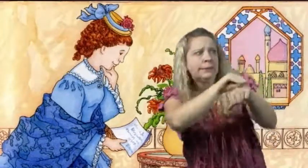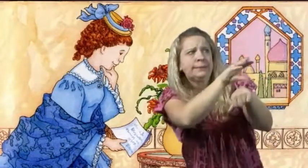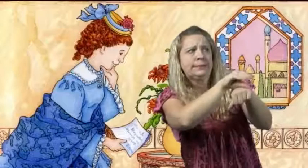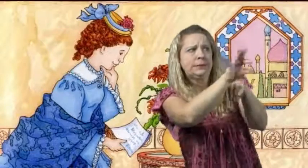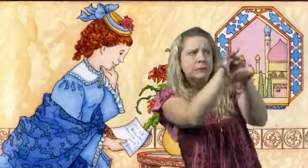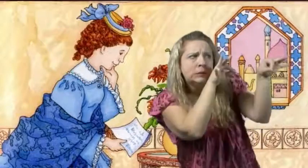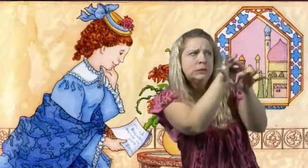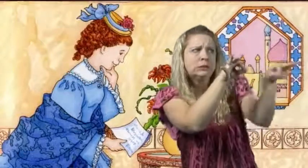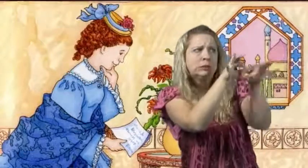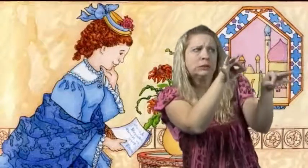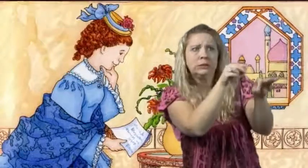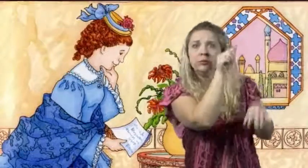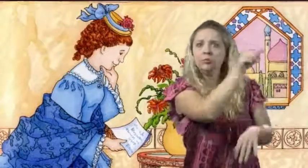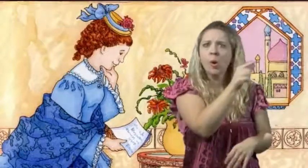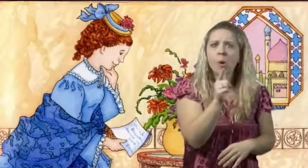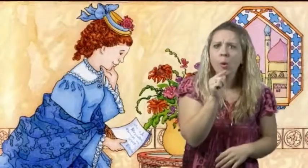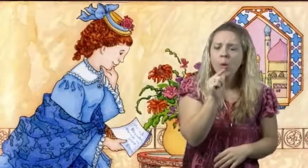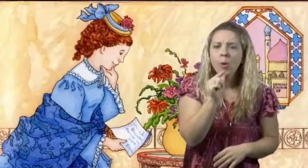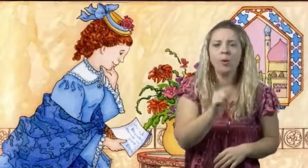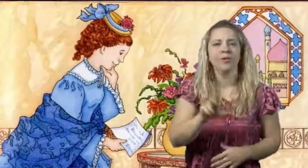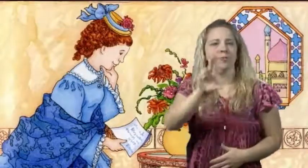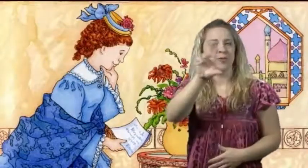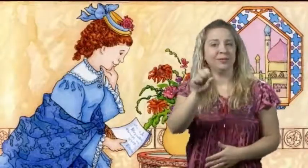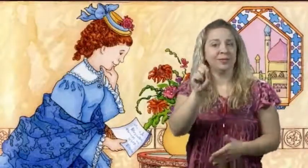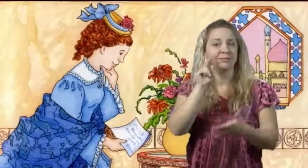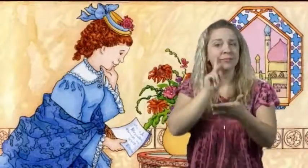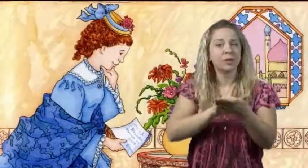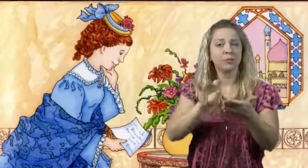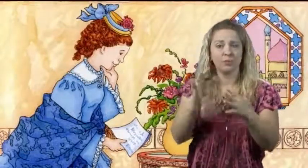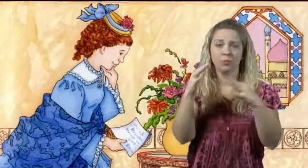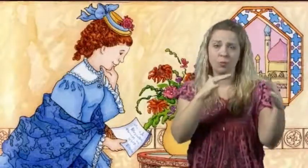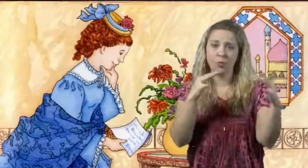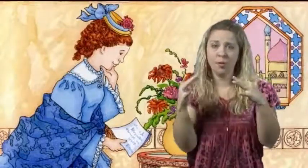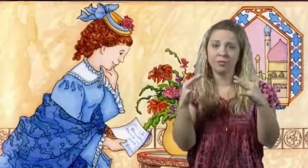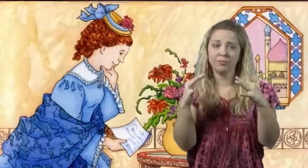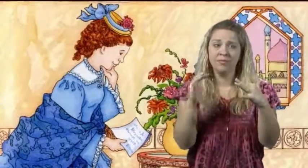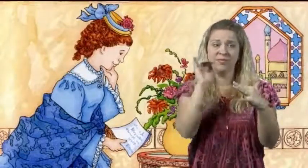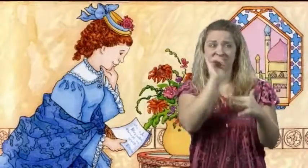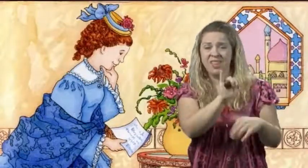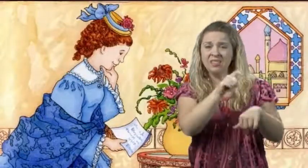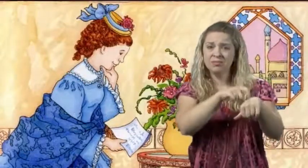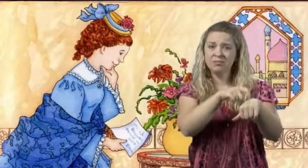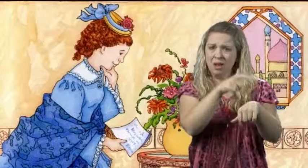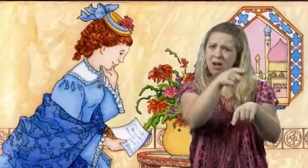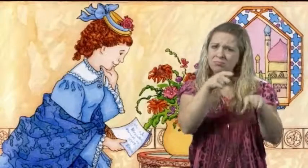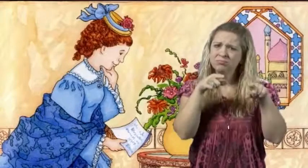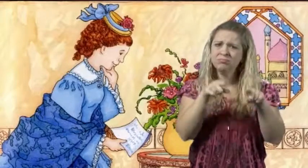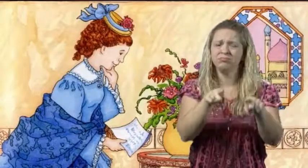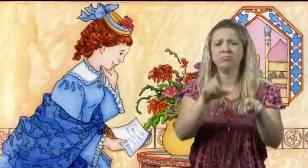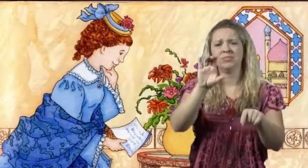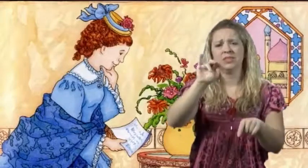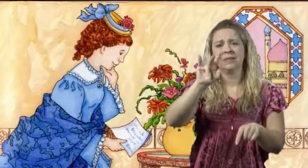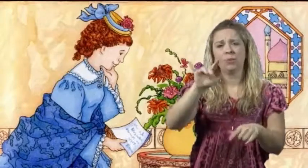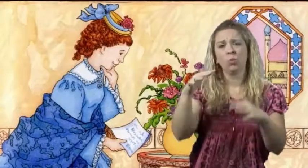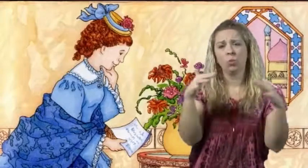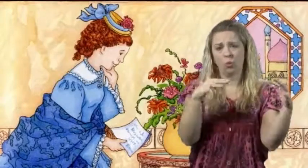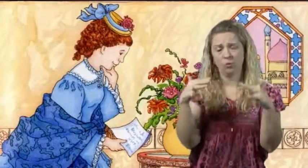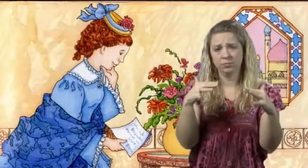she advised the United States Secretary of War on setting up Army hospitals for those injured in the American